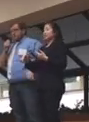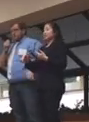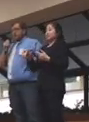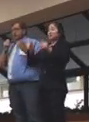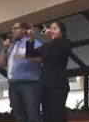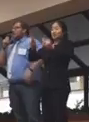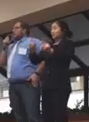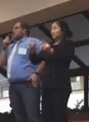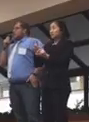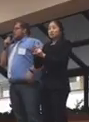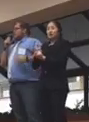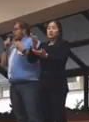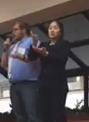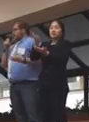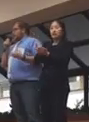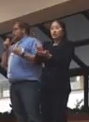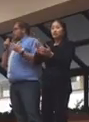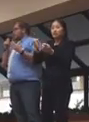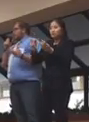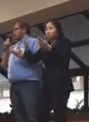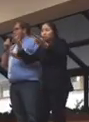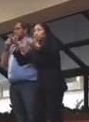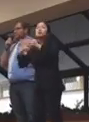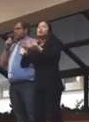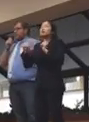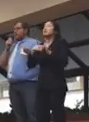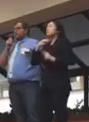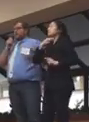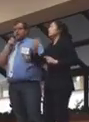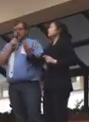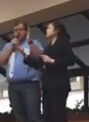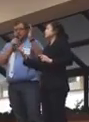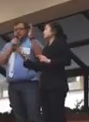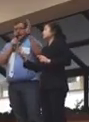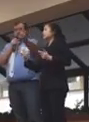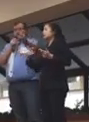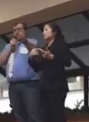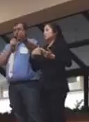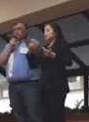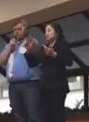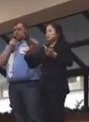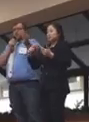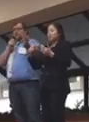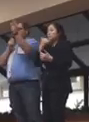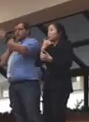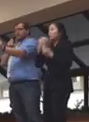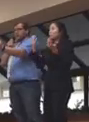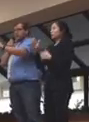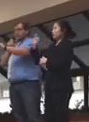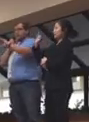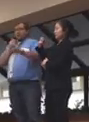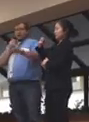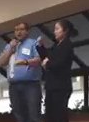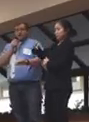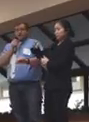test, that's fine. Is there anything going on to figure out, is it the ITP, the students are graduating